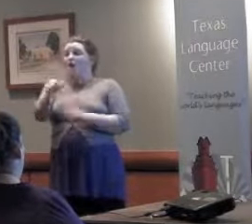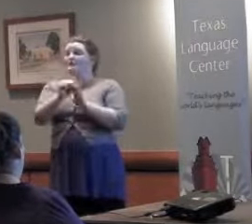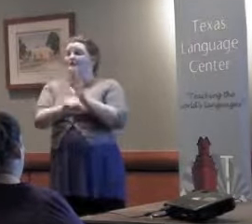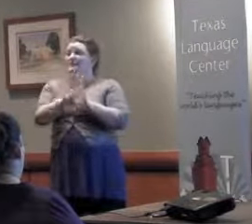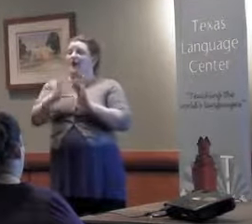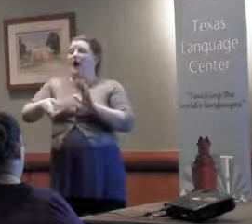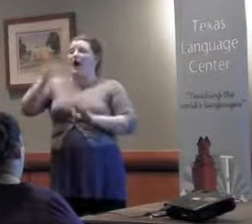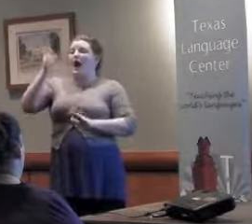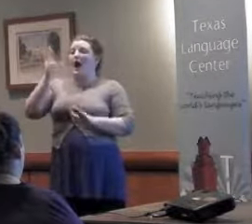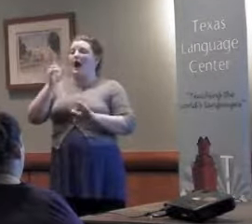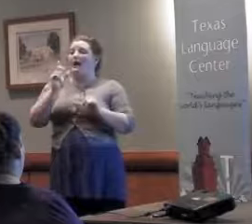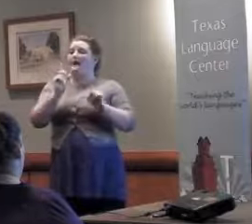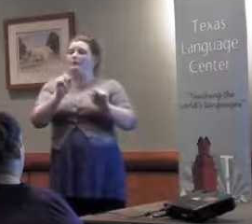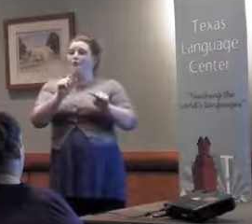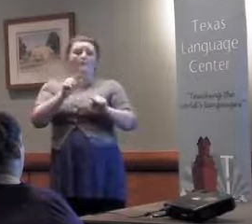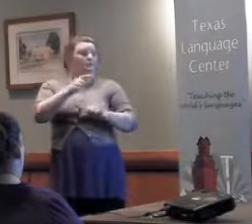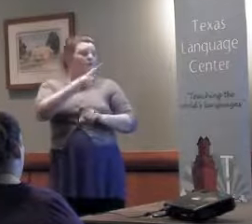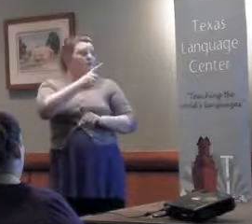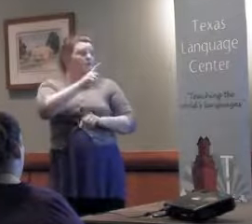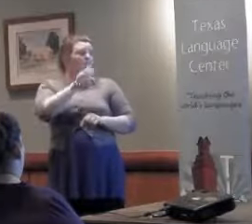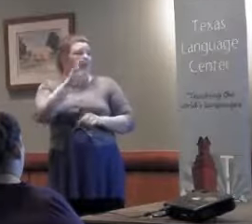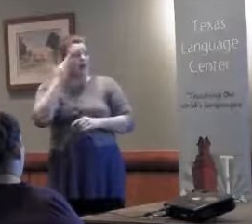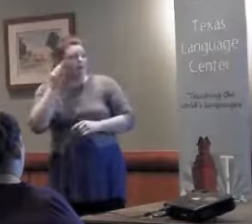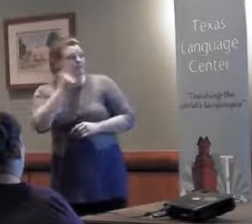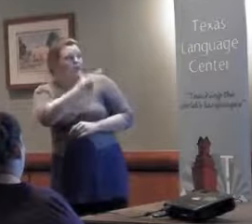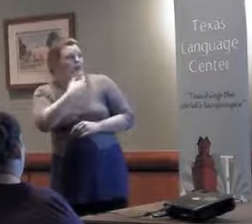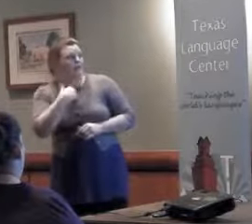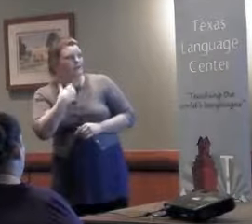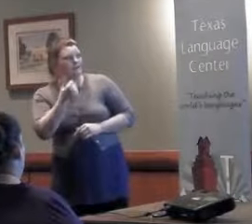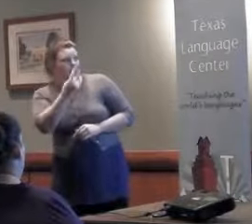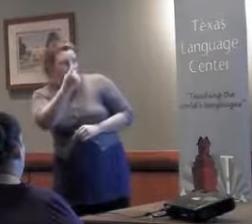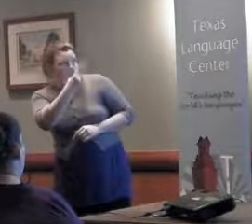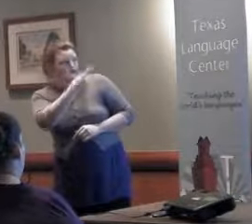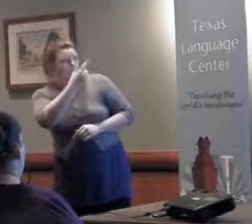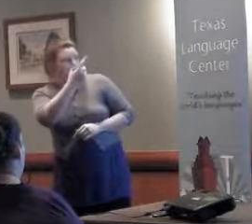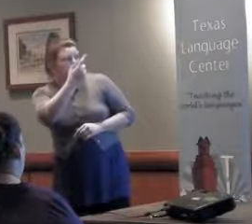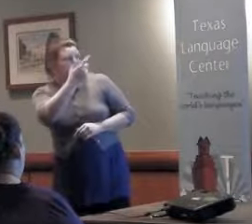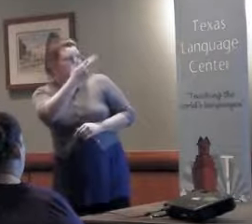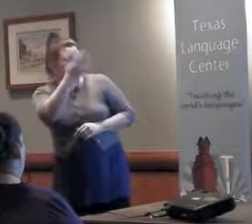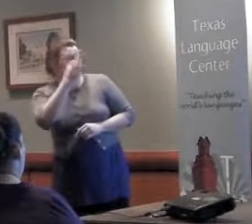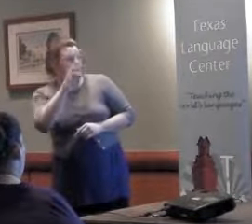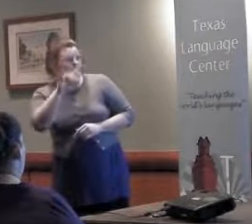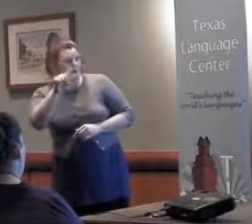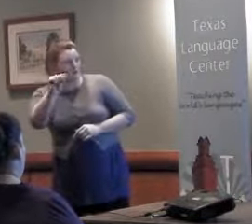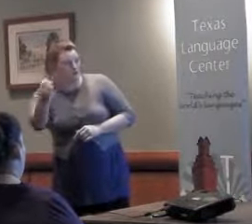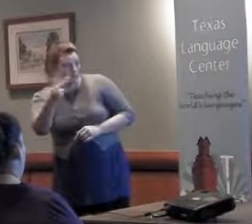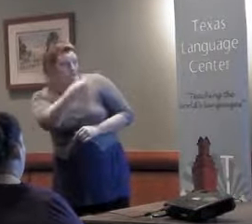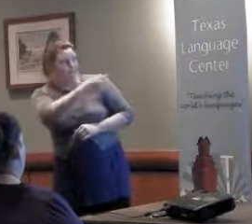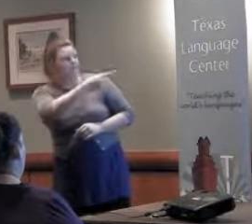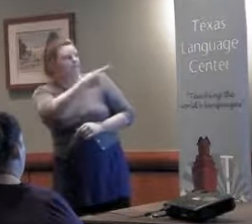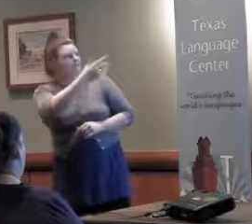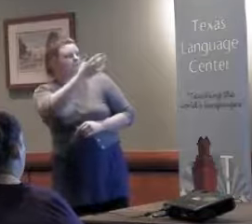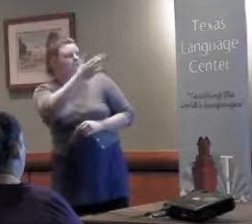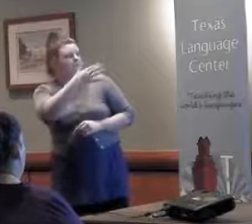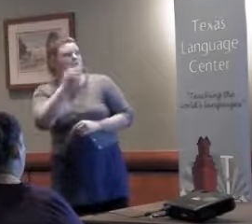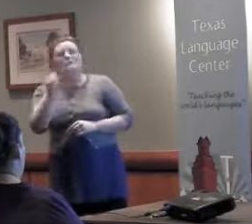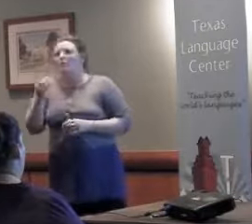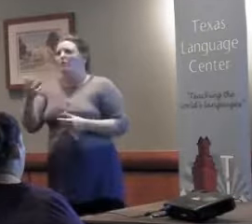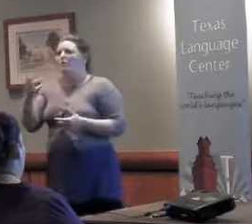high enrollments, it would be like California perhaps at 11, Florida at 12.